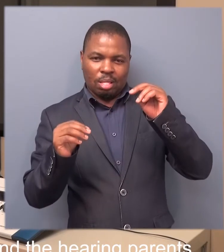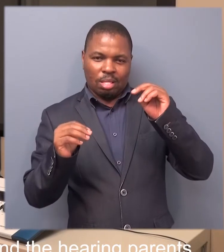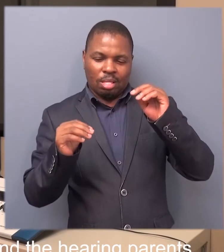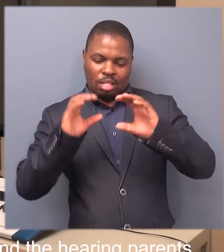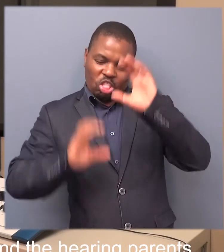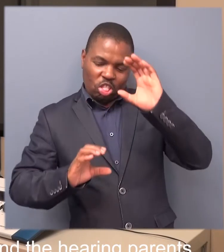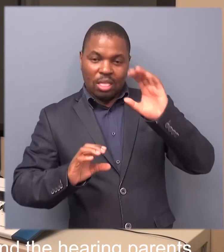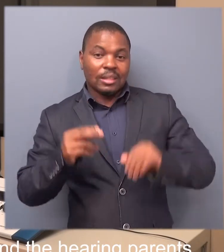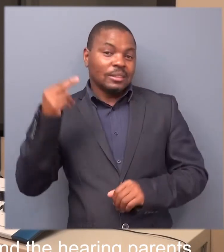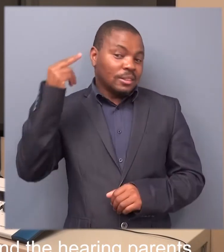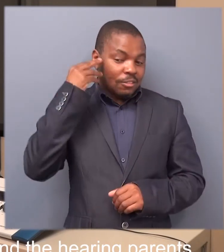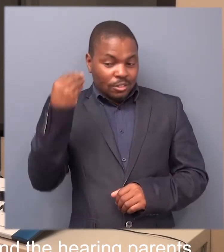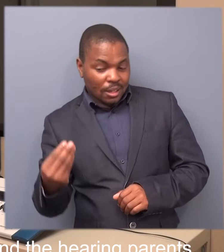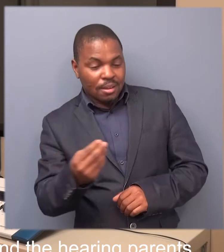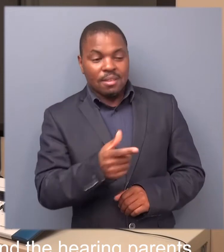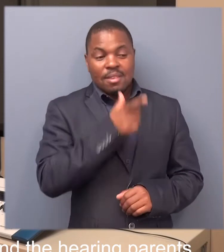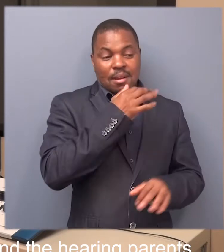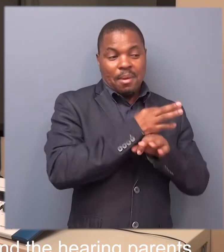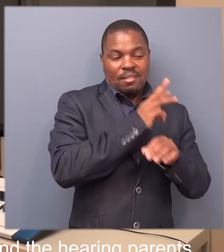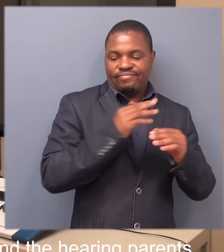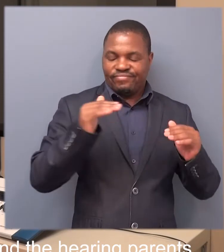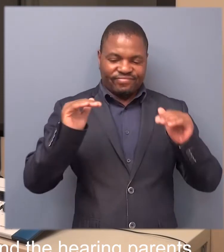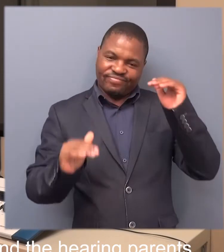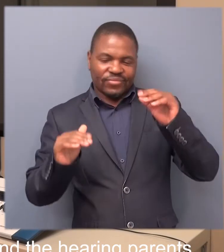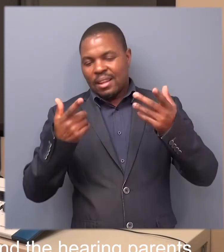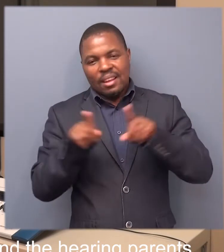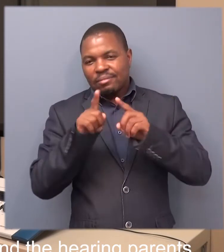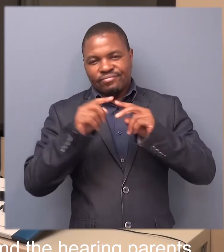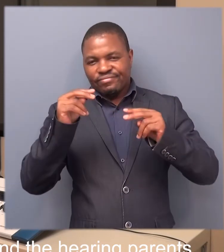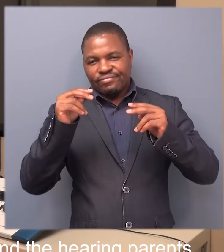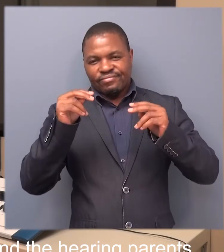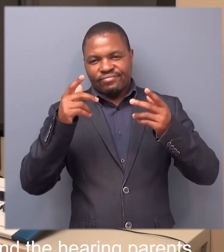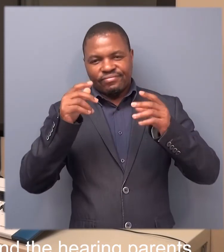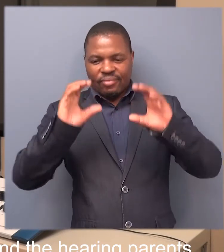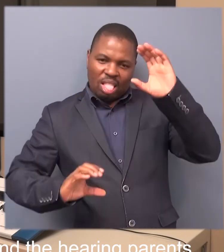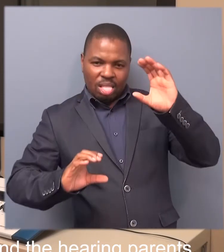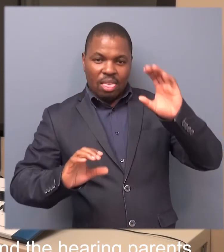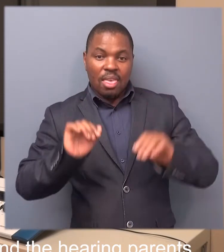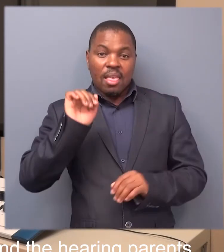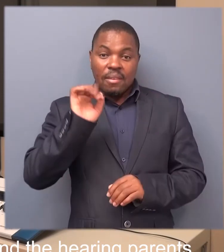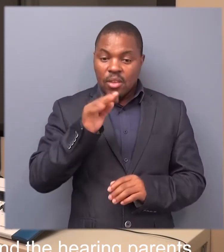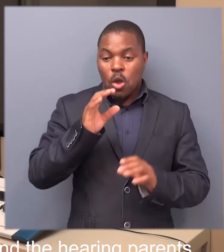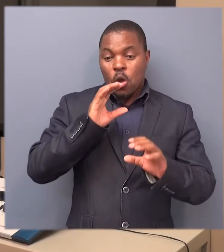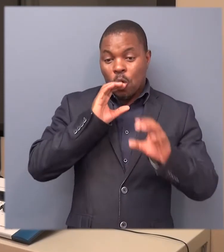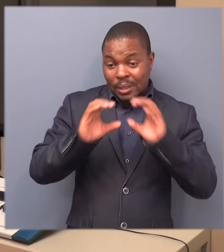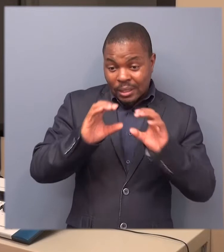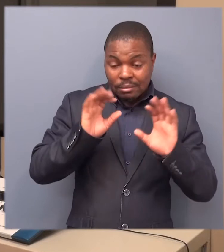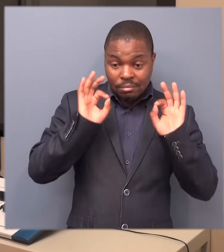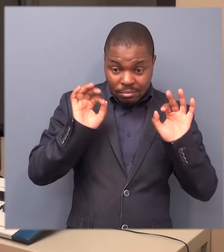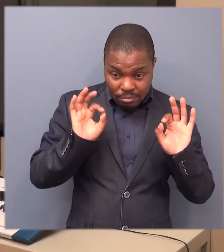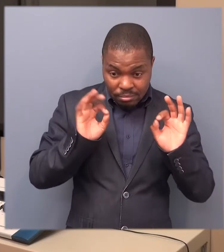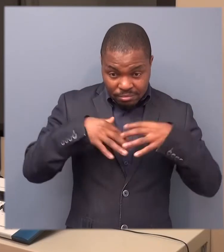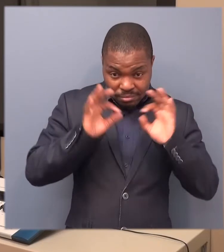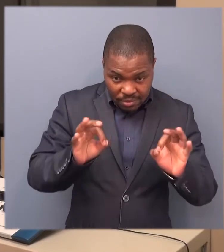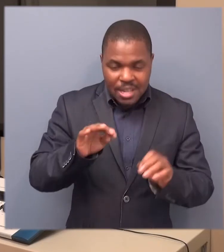between the deaf child and the hearing parent. And once early intervention processes are in place, we help to bridge